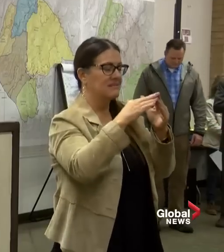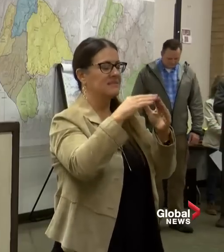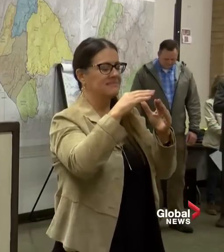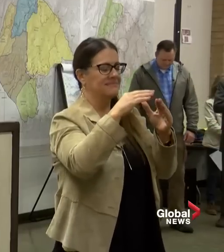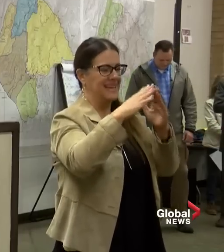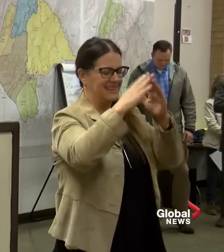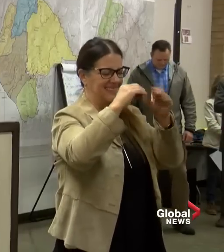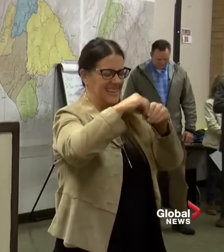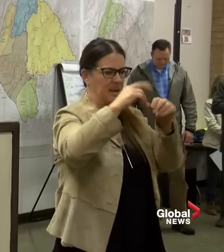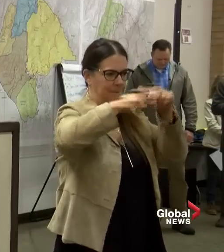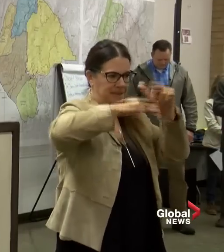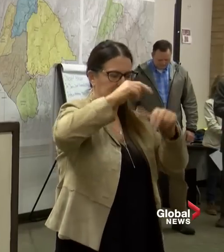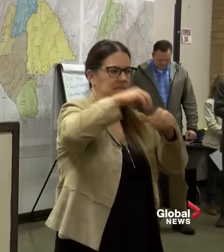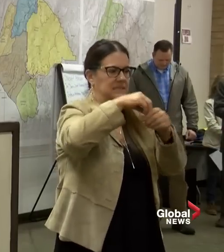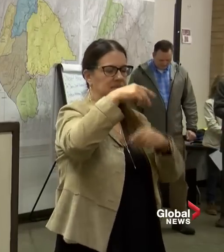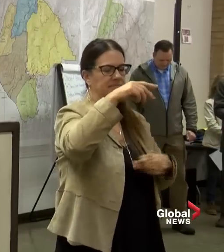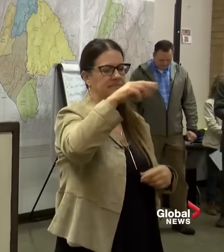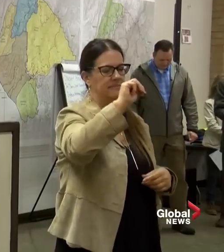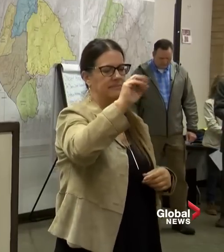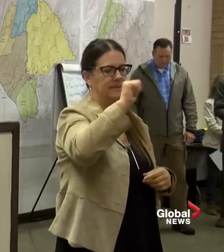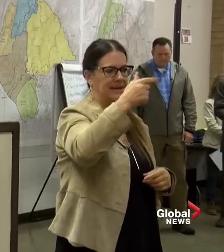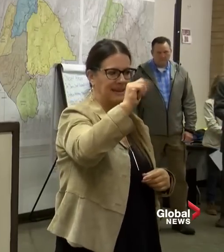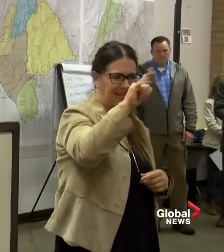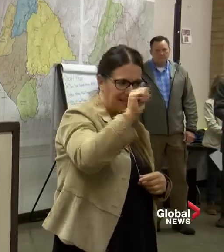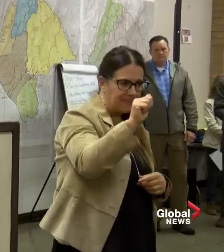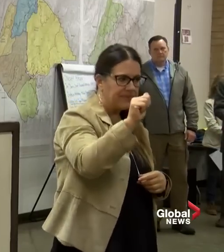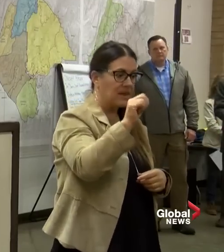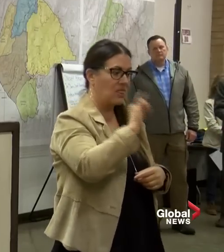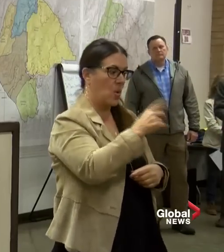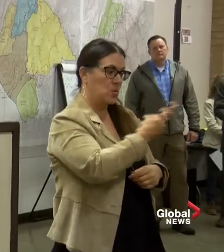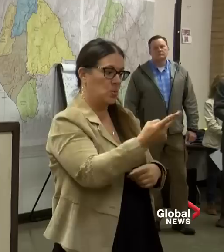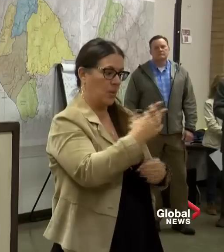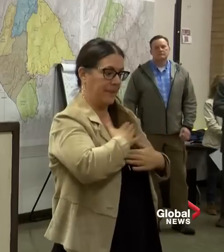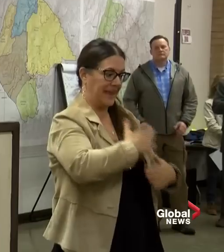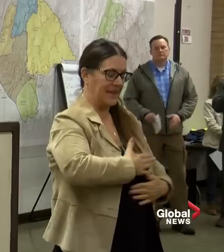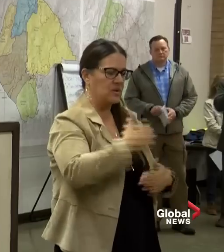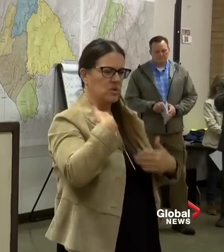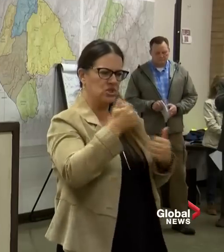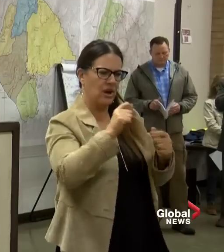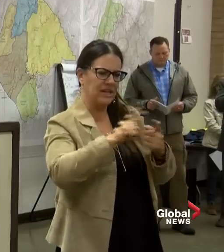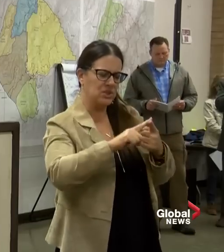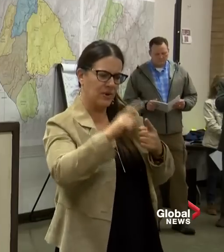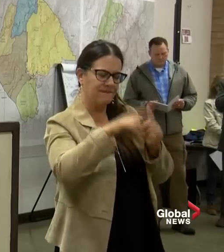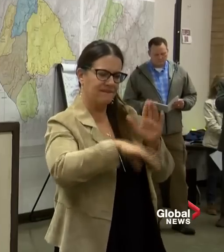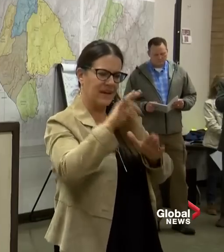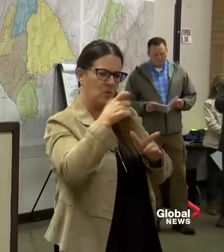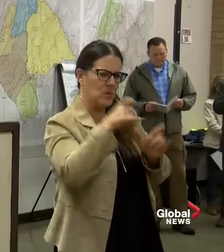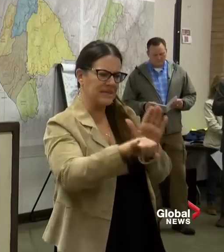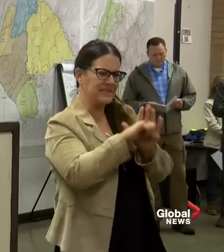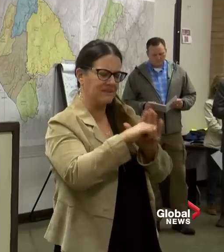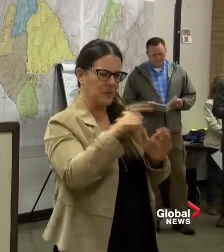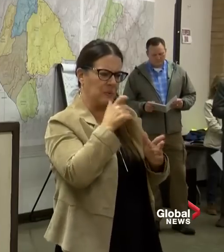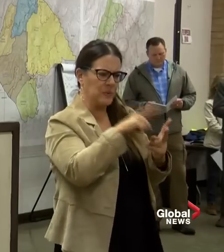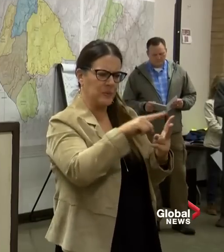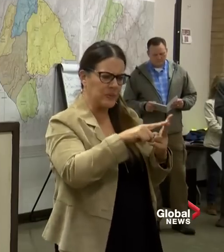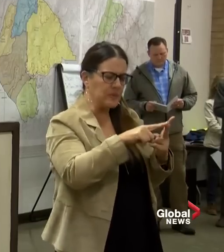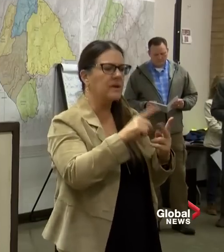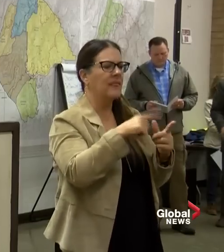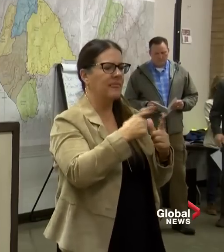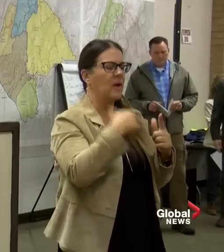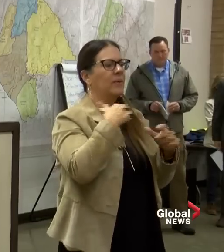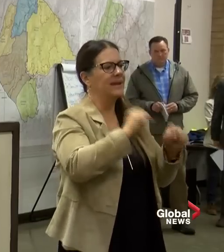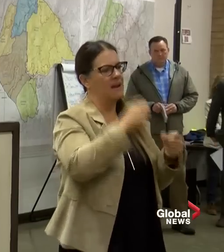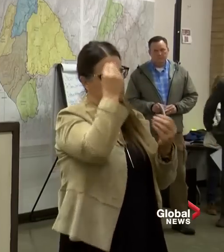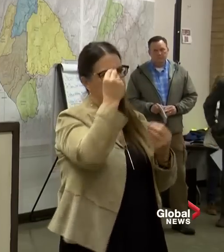to identify those individuals so that we can contact their next of kin and notify them. Today I'm going to bring up